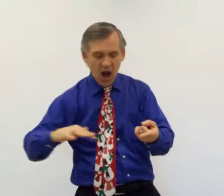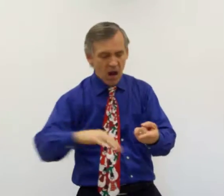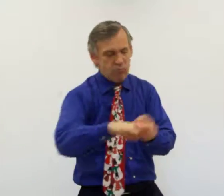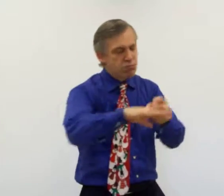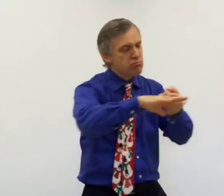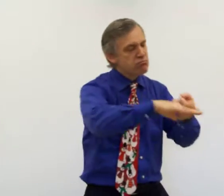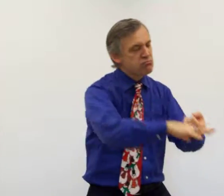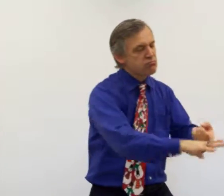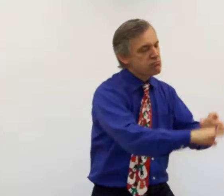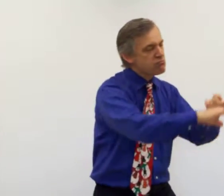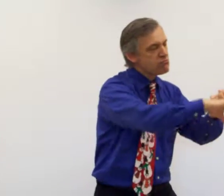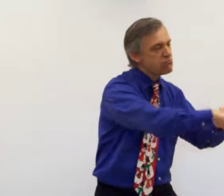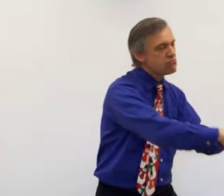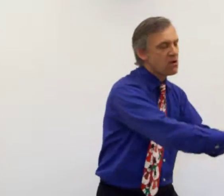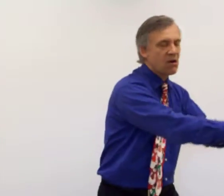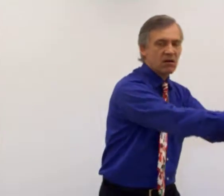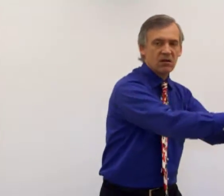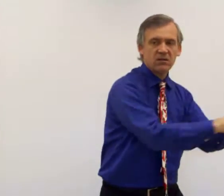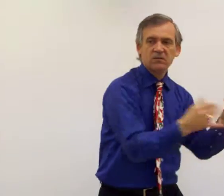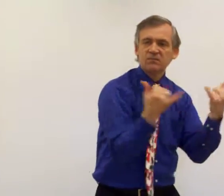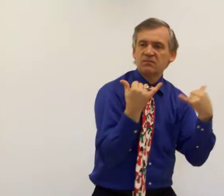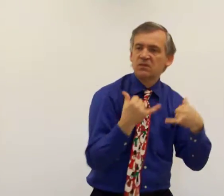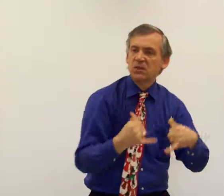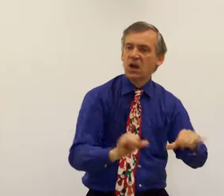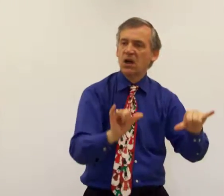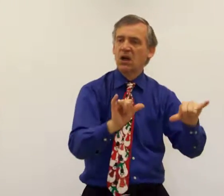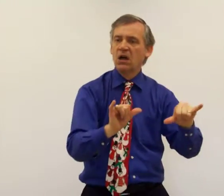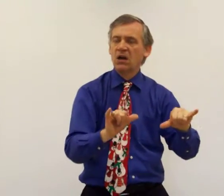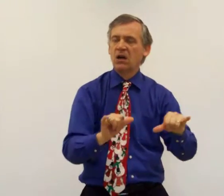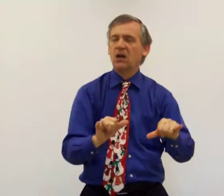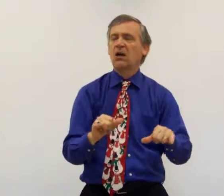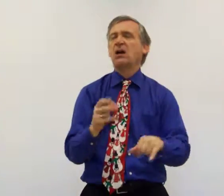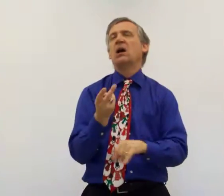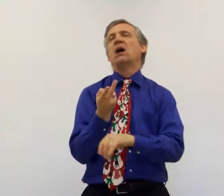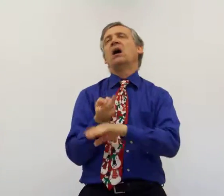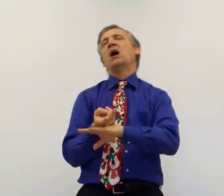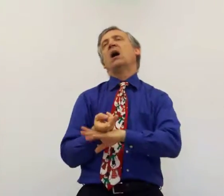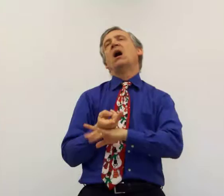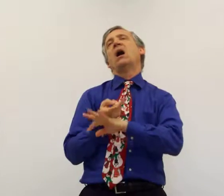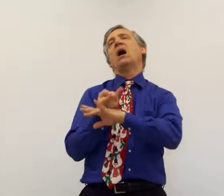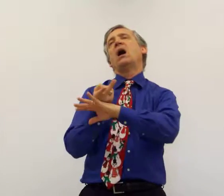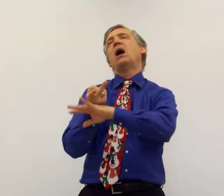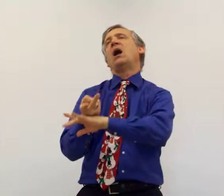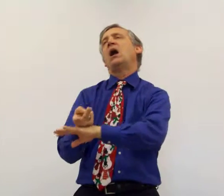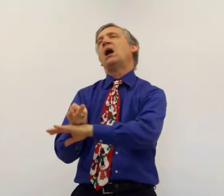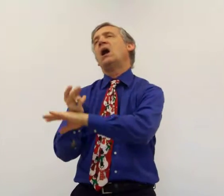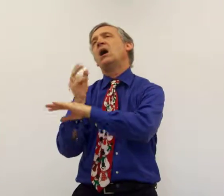dead lips still moved faintly, and the rocks echoed for the last time.